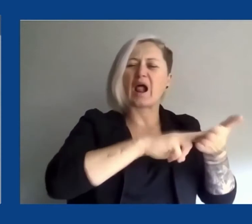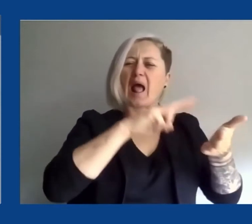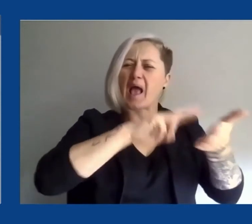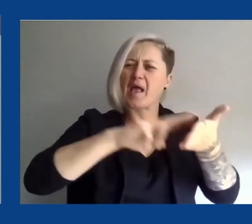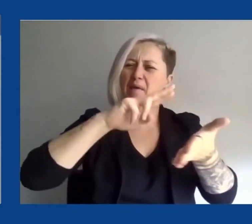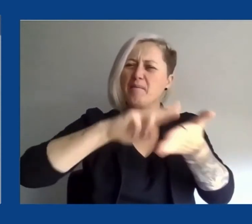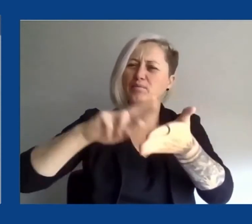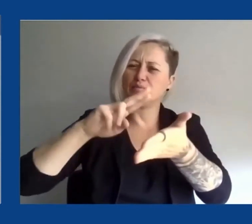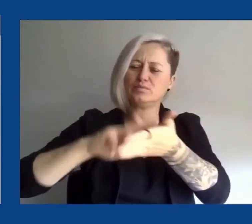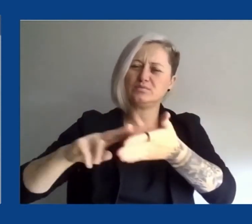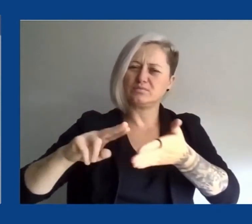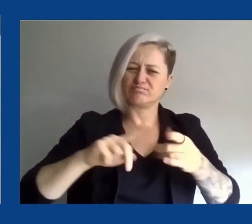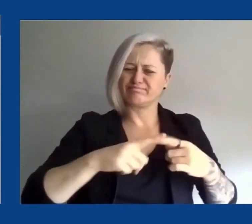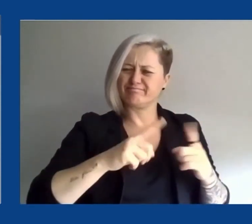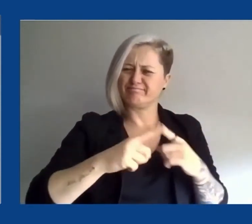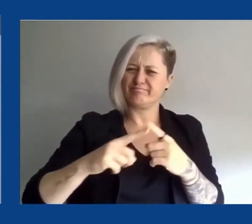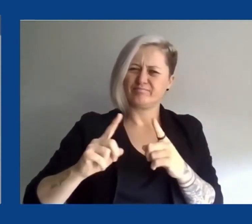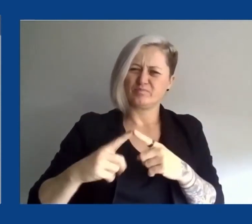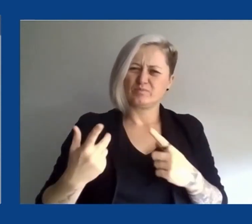And that was,